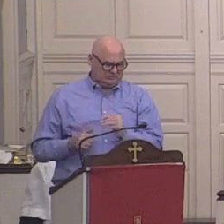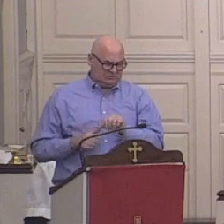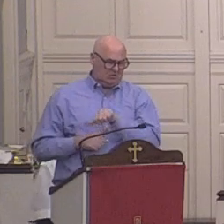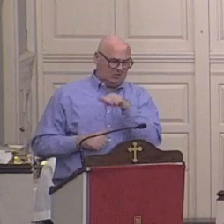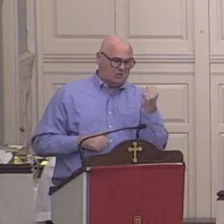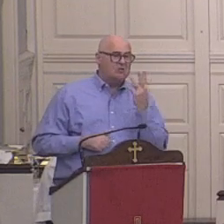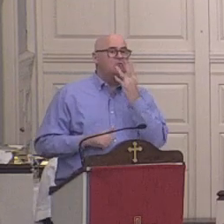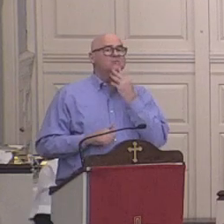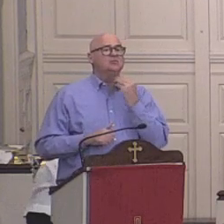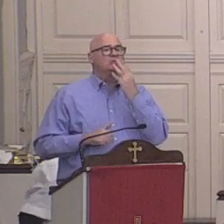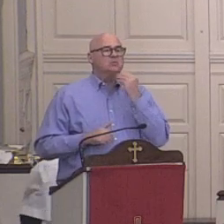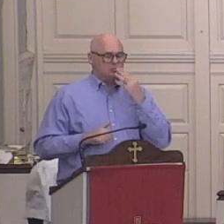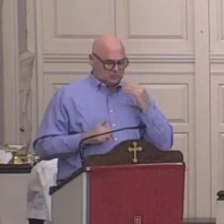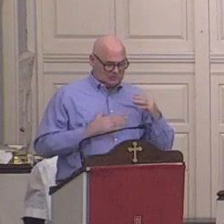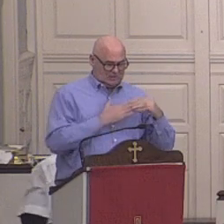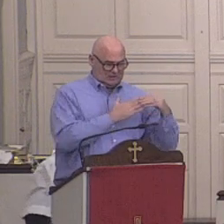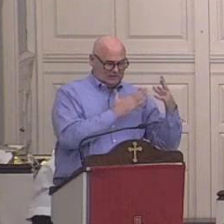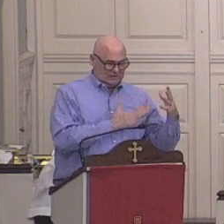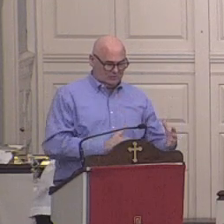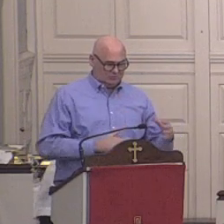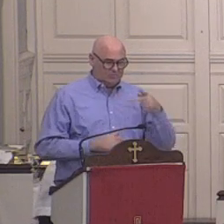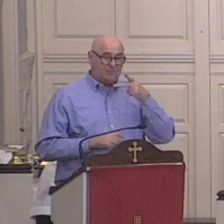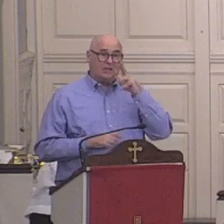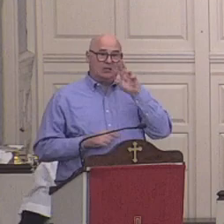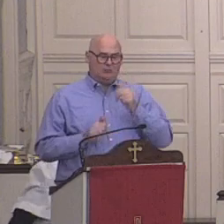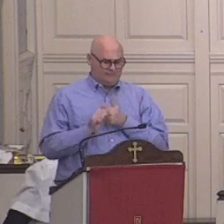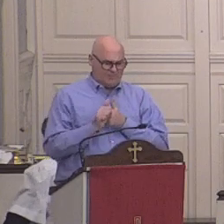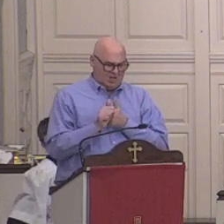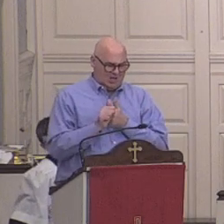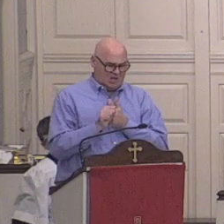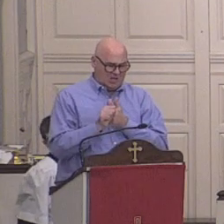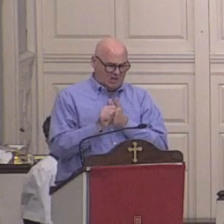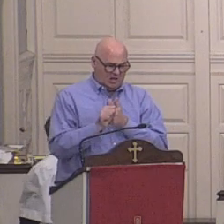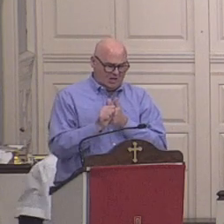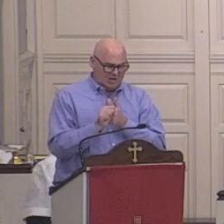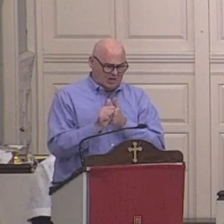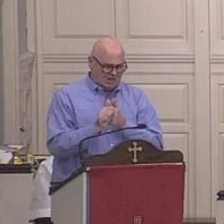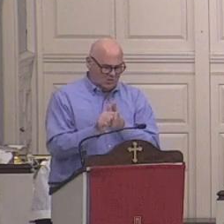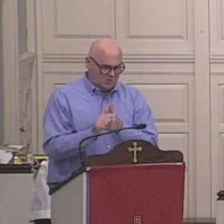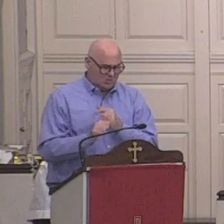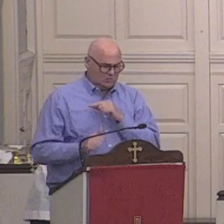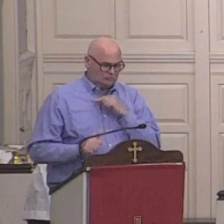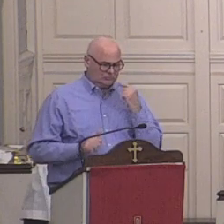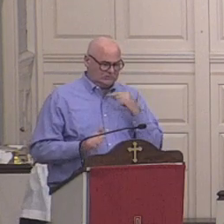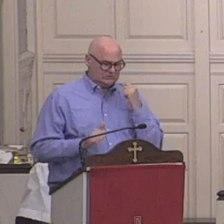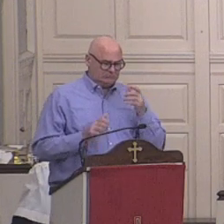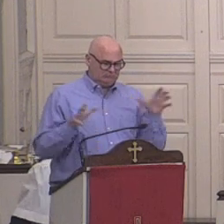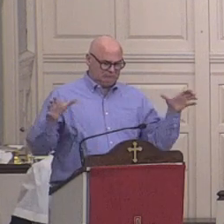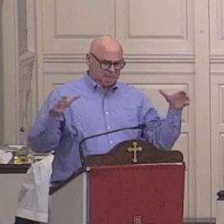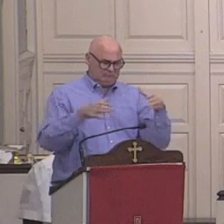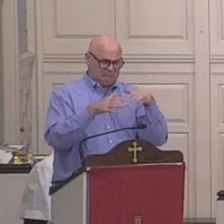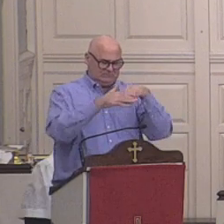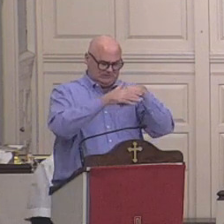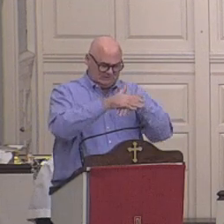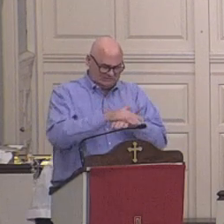and all the chief priests and the elders and the scribes came together.